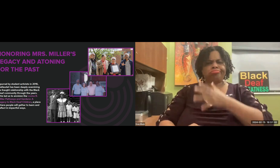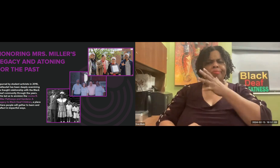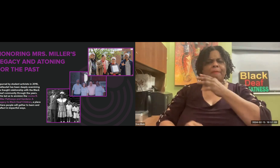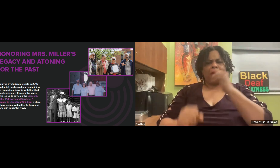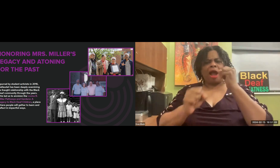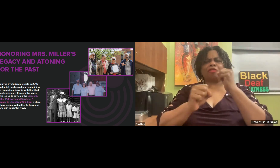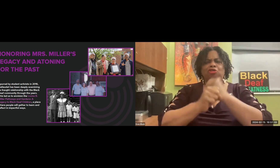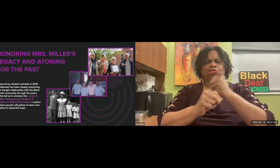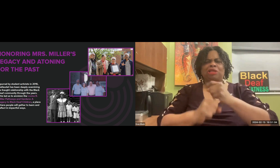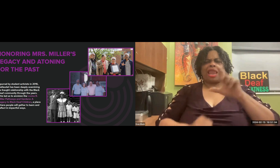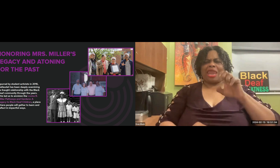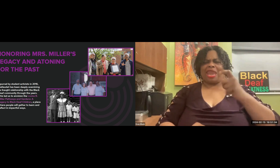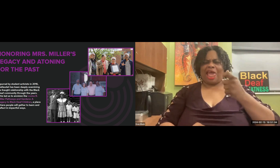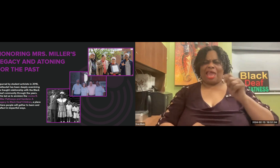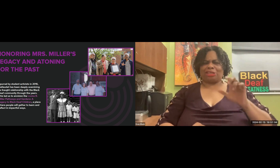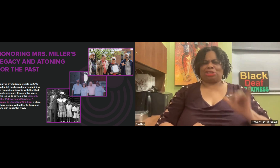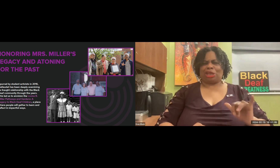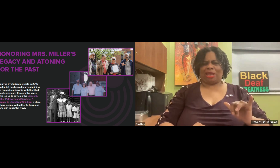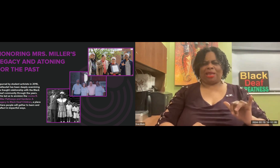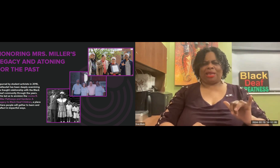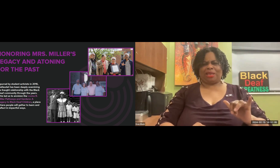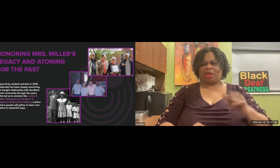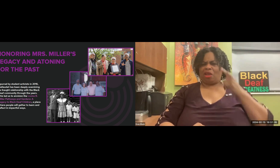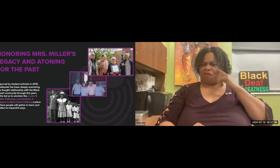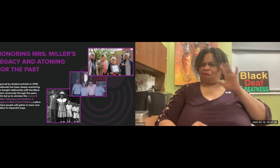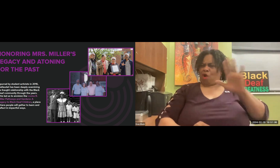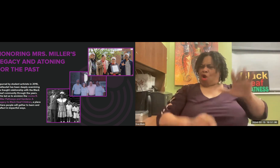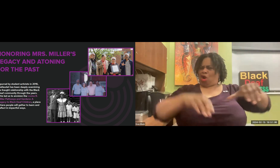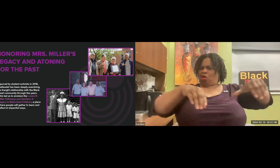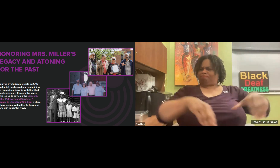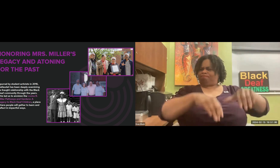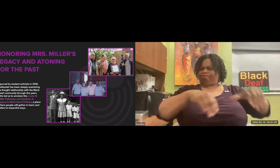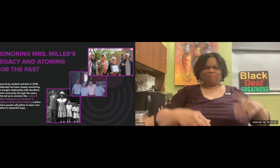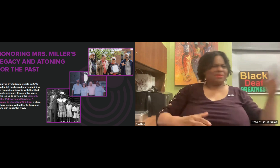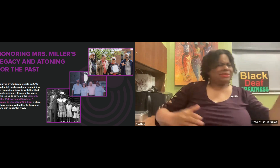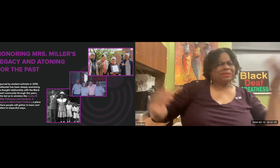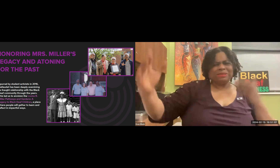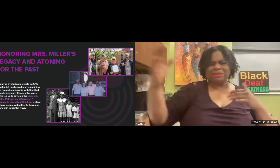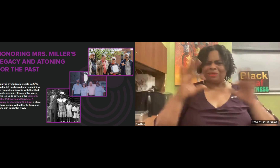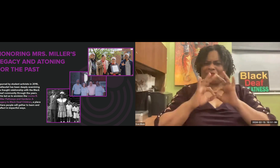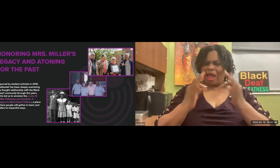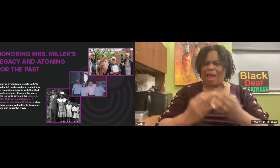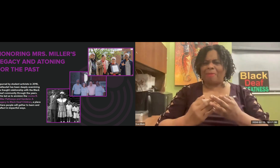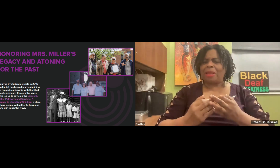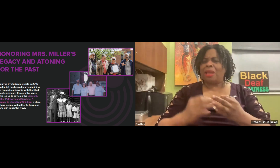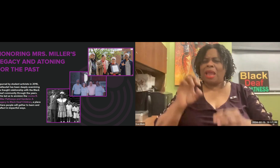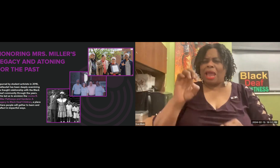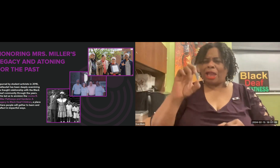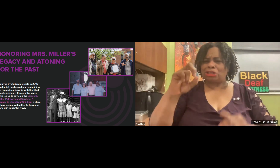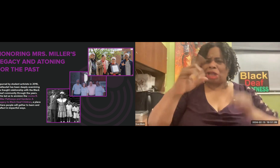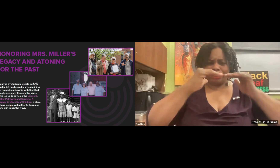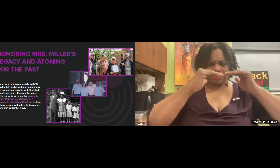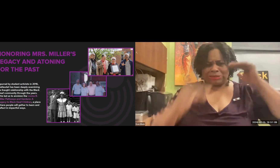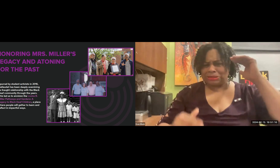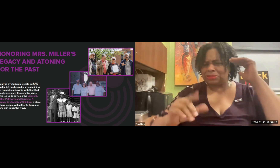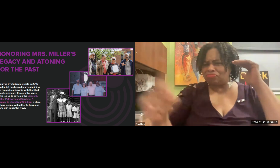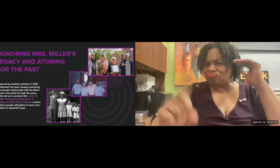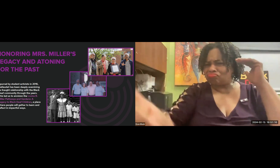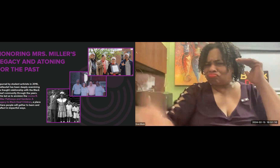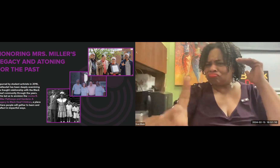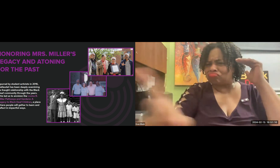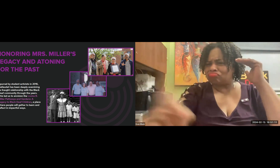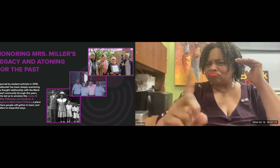top photo is when we honored their mother's fight and her legacy for all that she did in championing